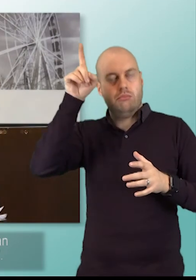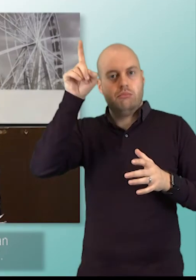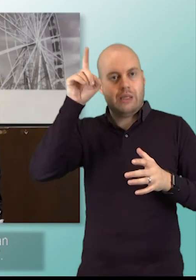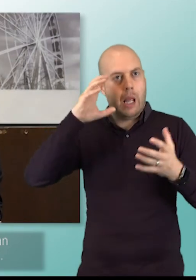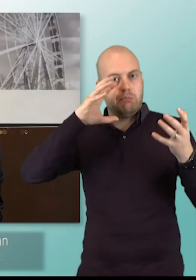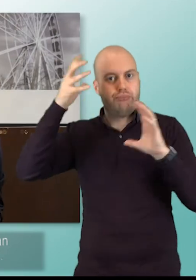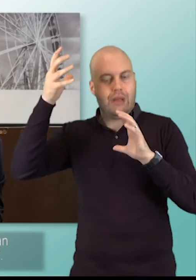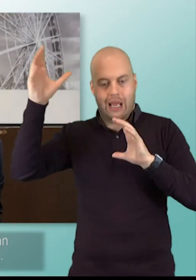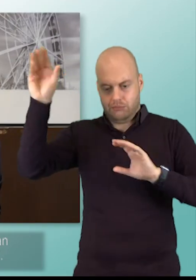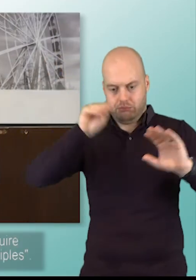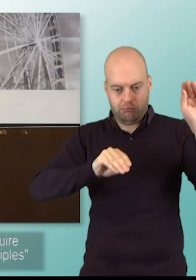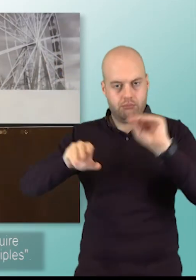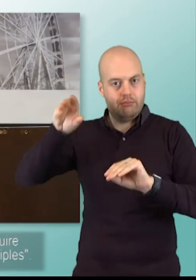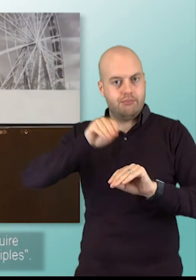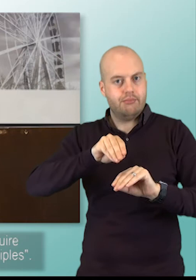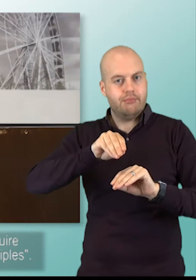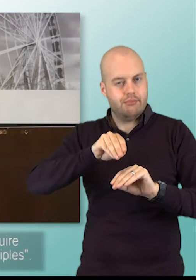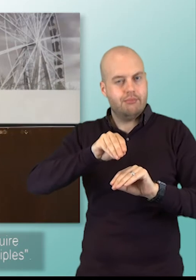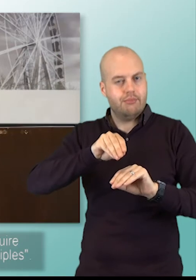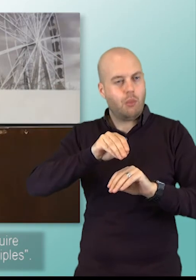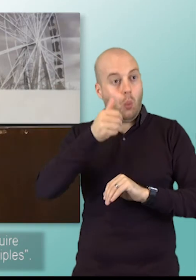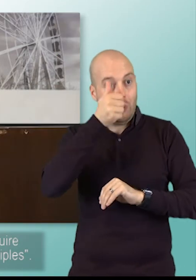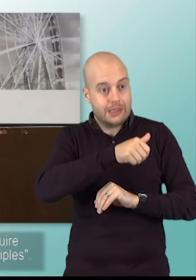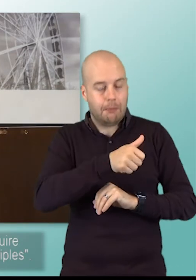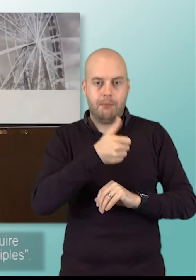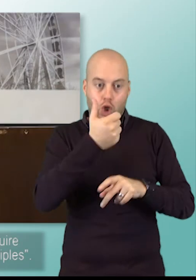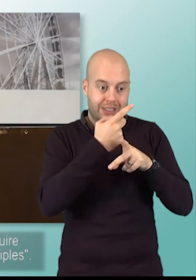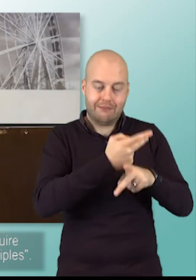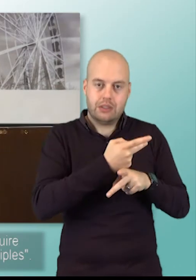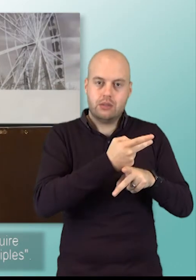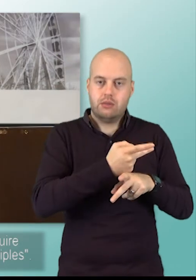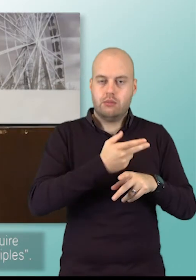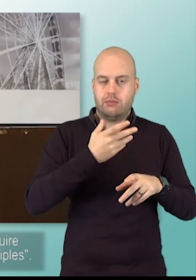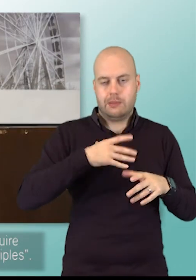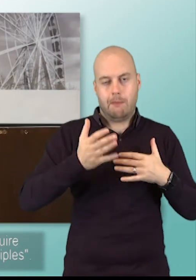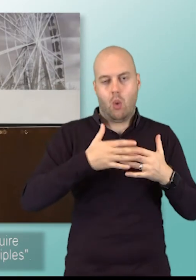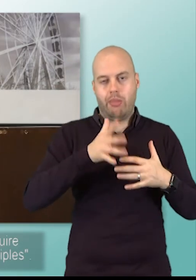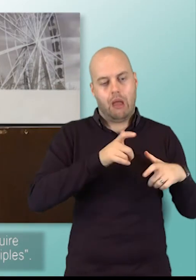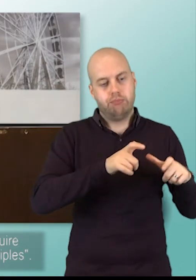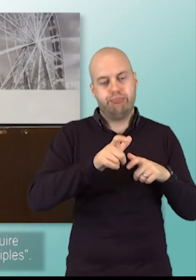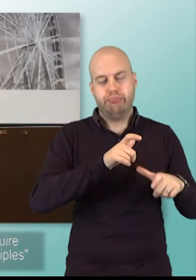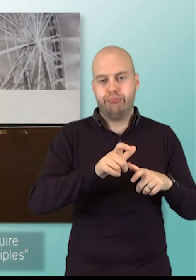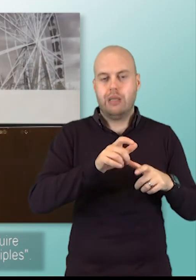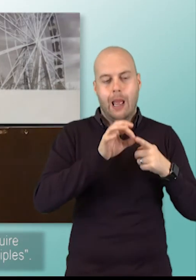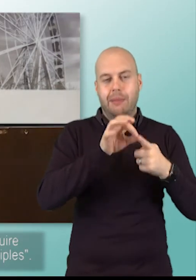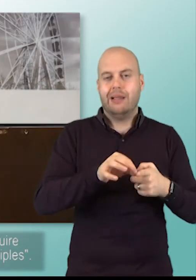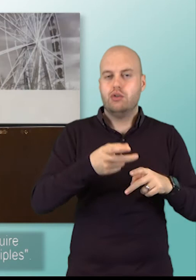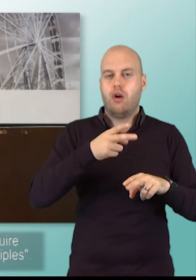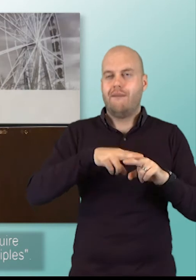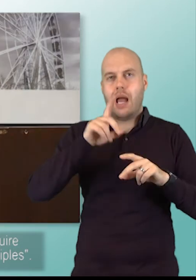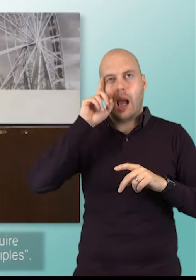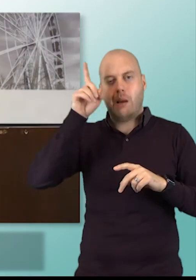abstract principles. I'll say that again. Wisdom and good governance require more than the consistent application of abstract